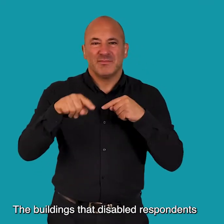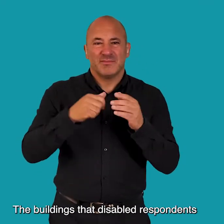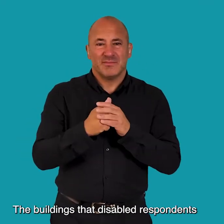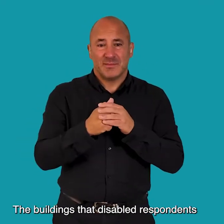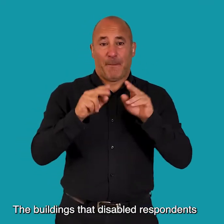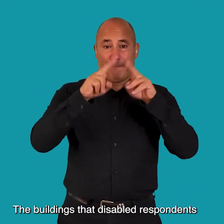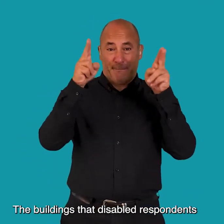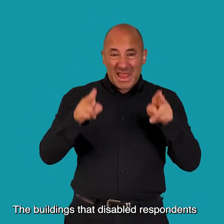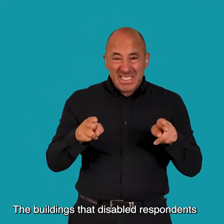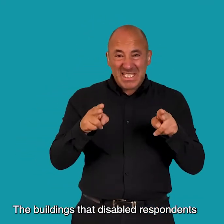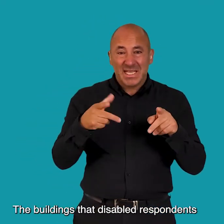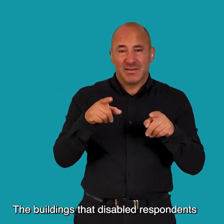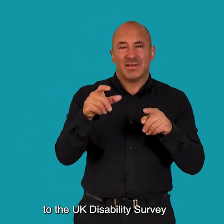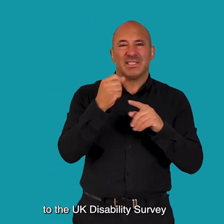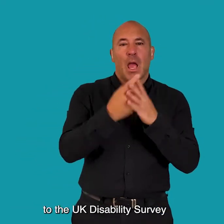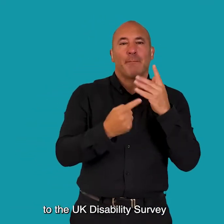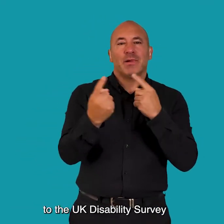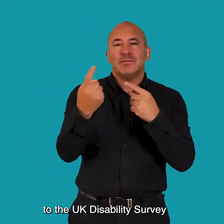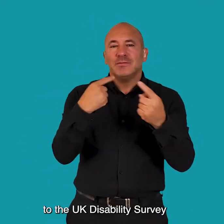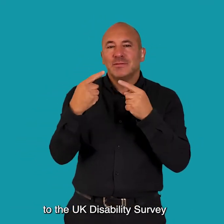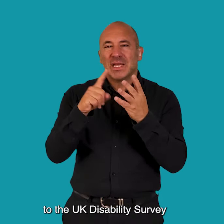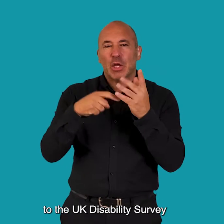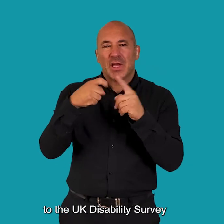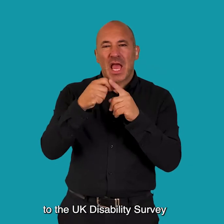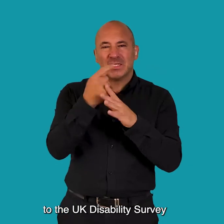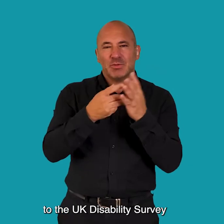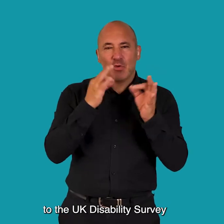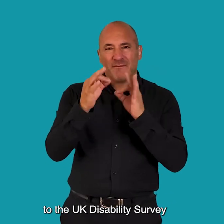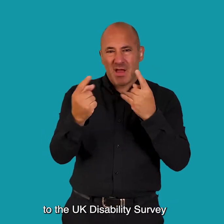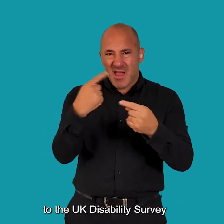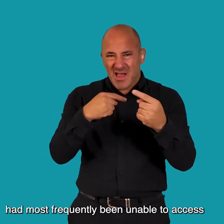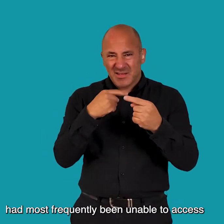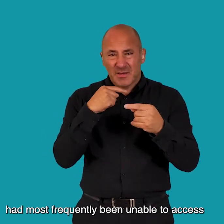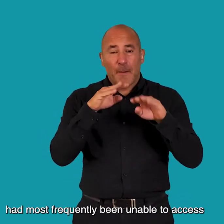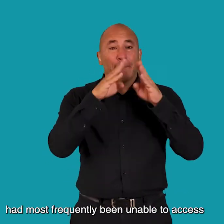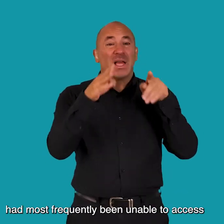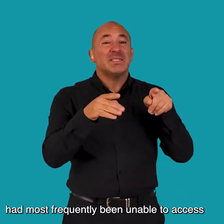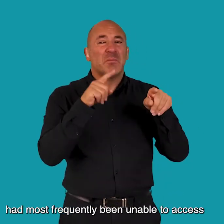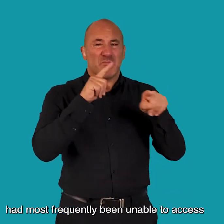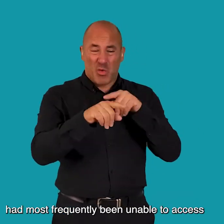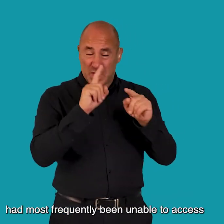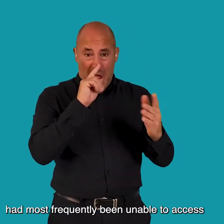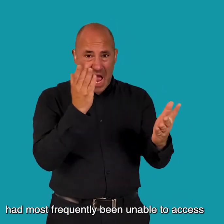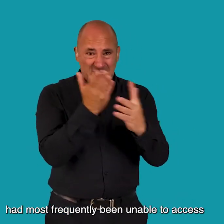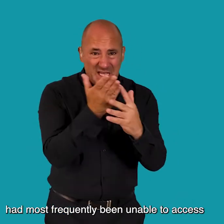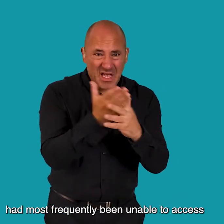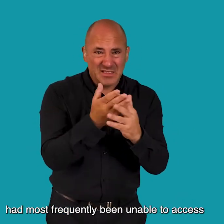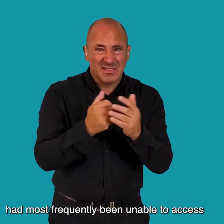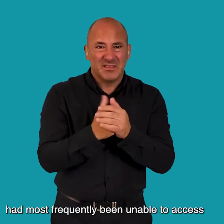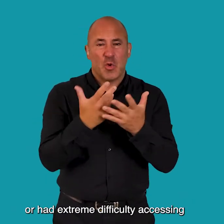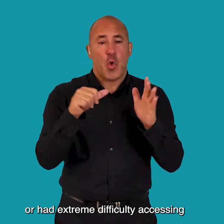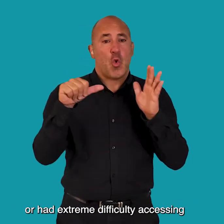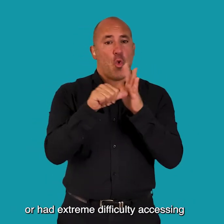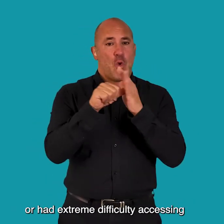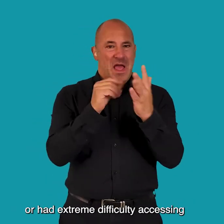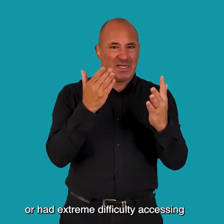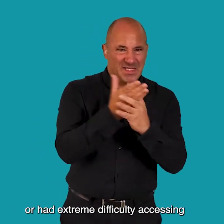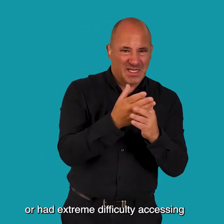that disabled respondents to the UK Disability Survey had most frequently been unable to access or had extreme